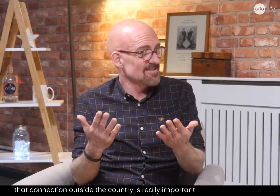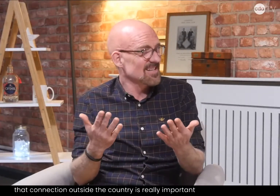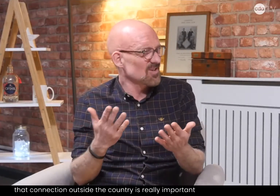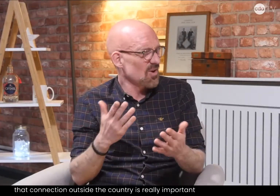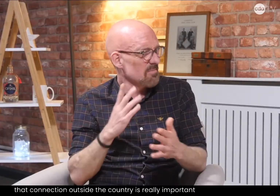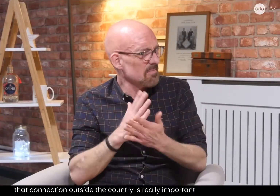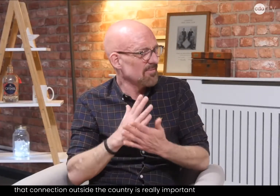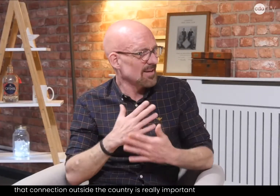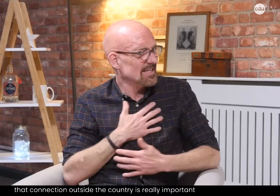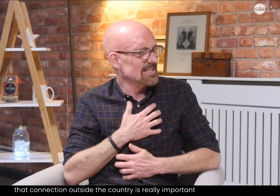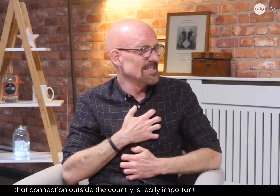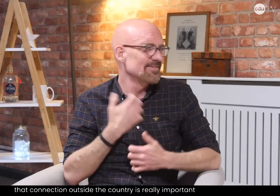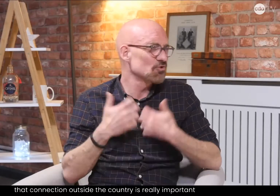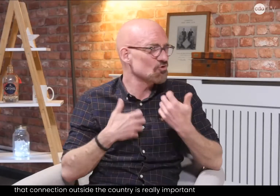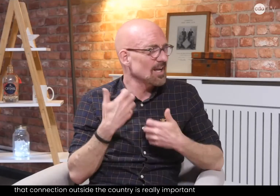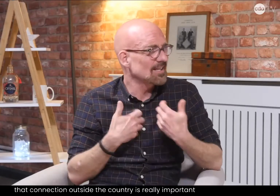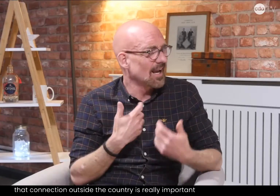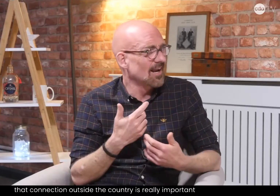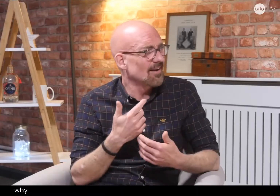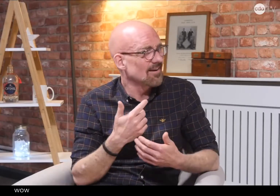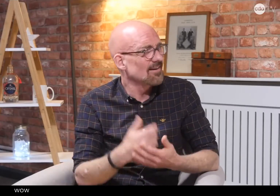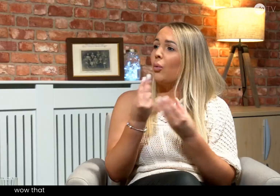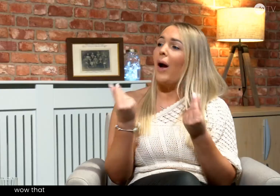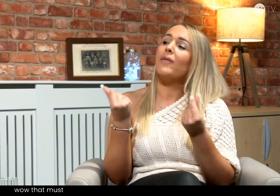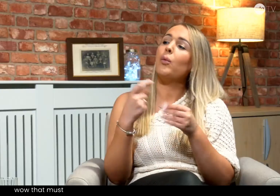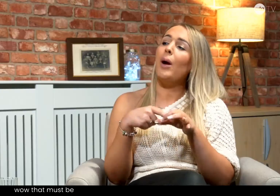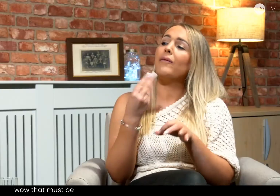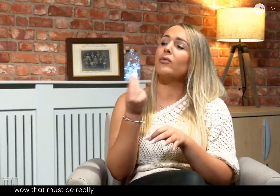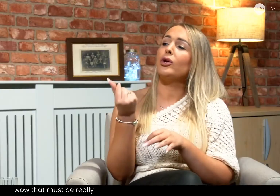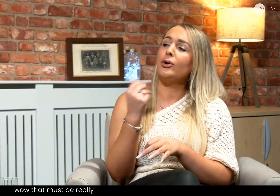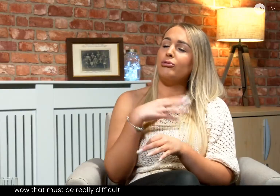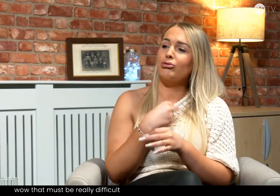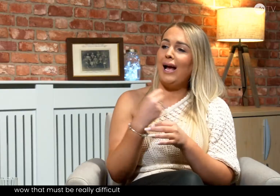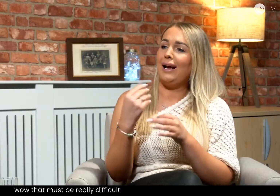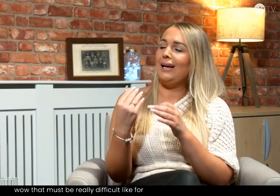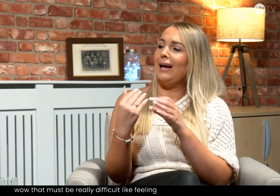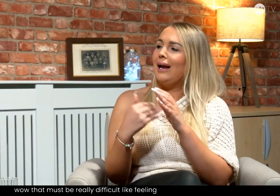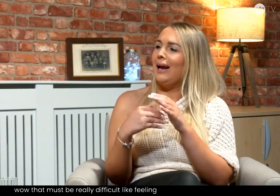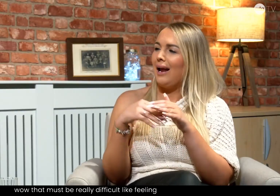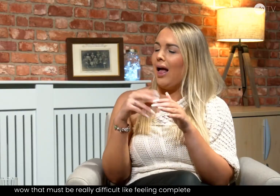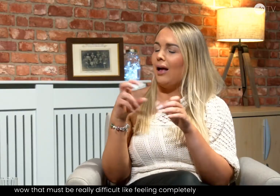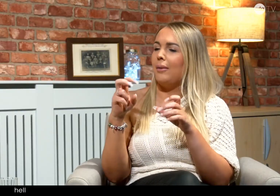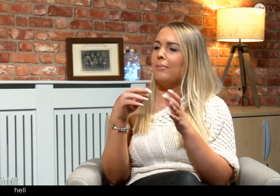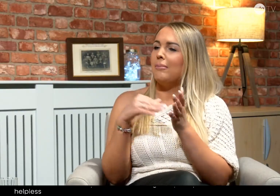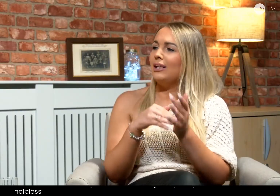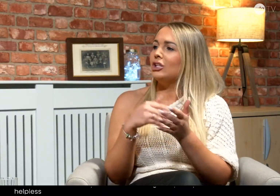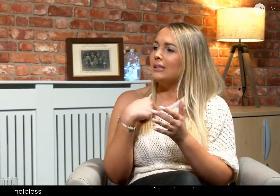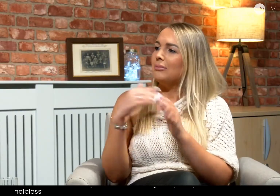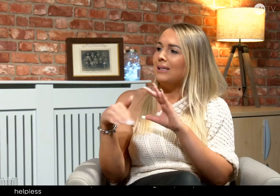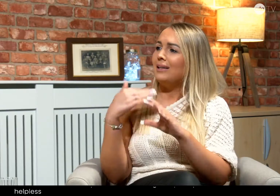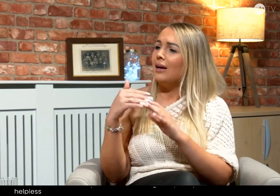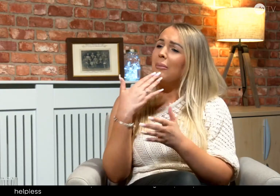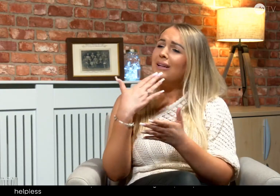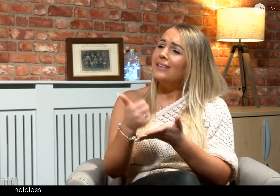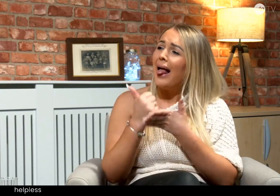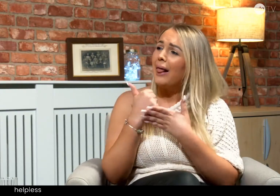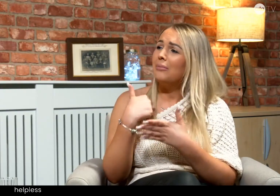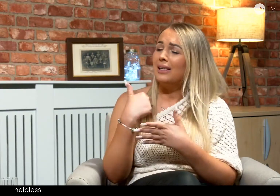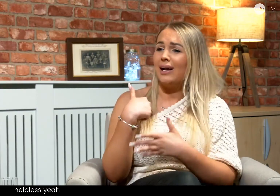Oh, wow. That must be really difficult, like feeling completely helpless. Yeah, I mean, I've had definitely